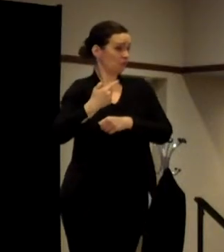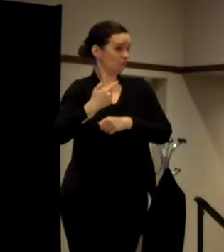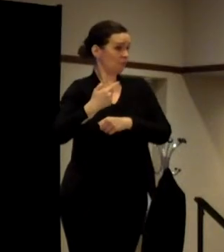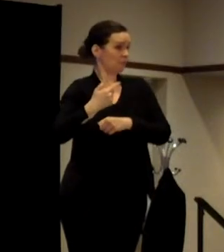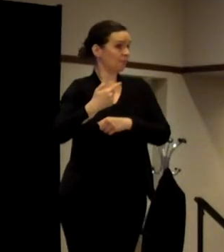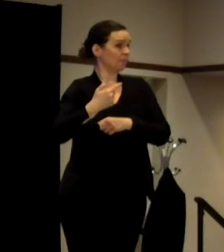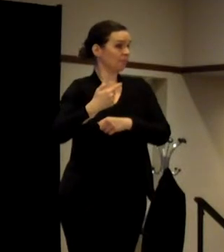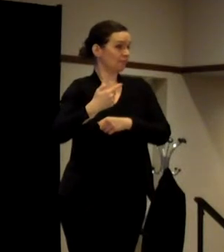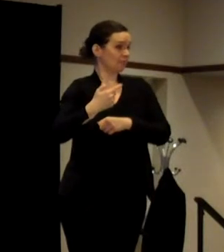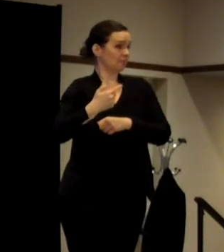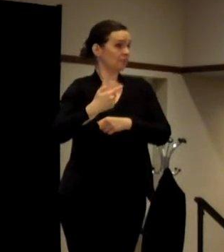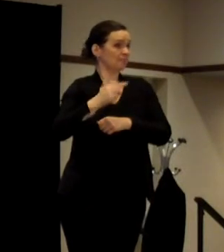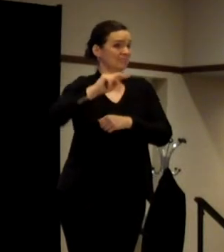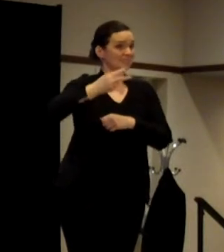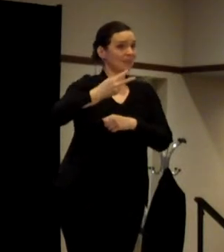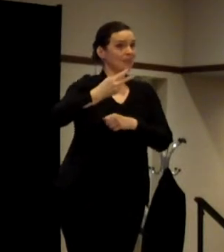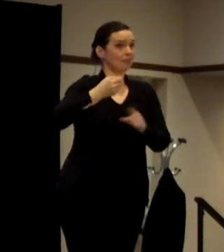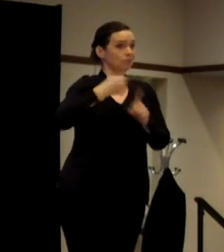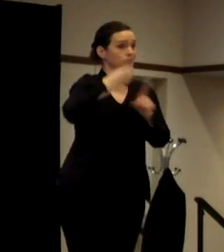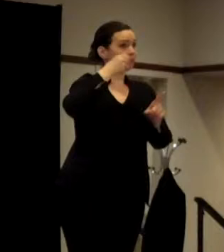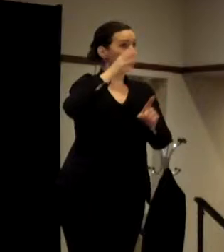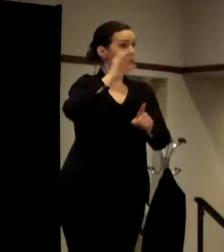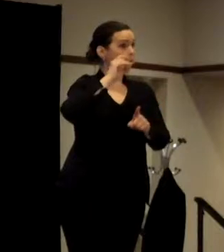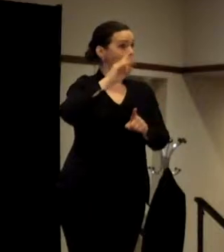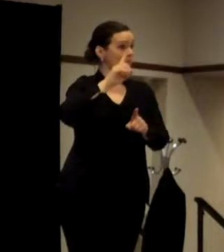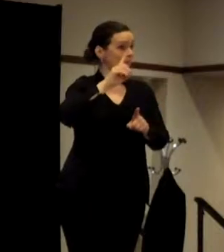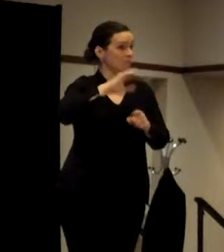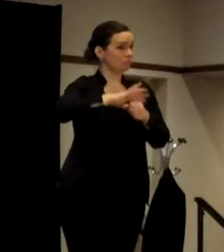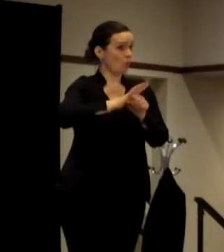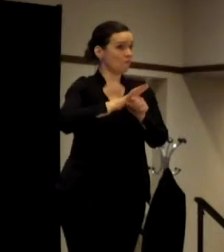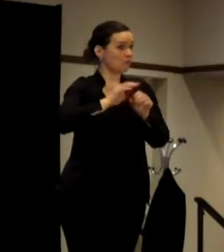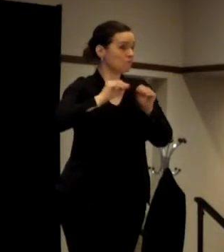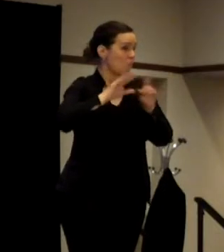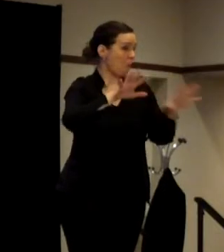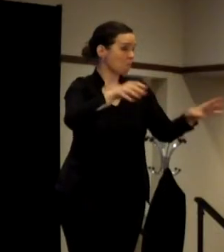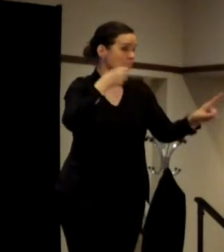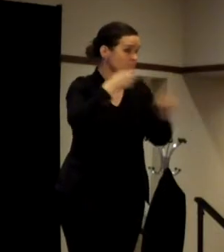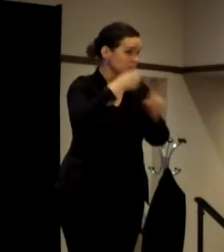so you're doing that. Again, they're talking about state budget cuts.